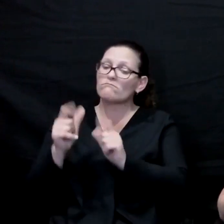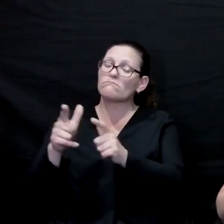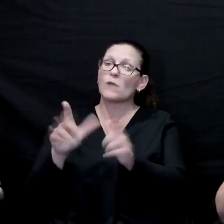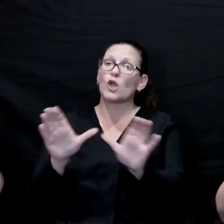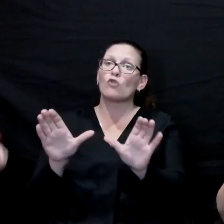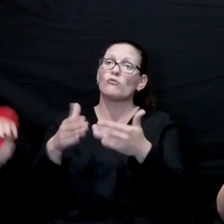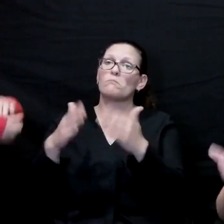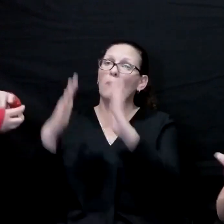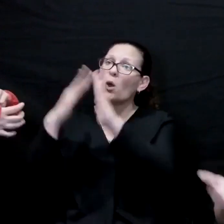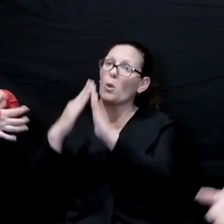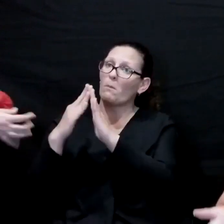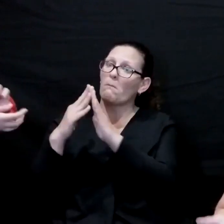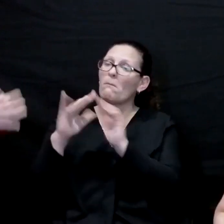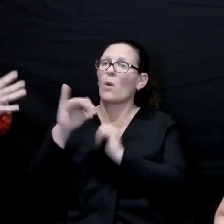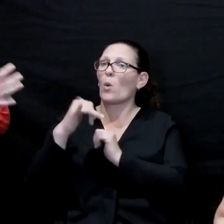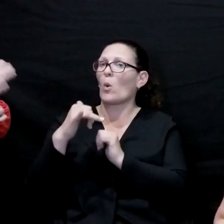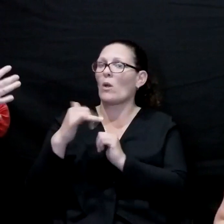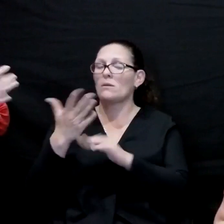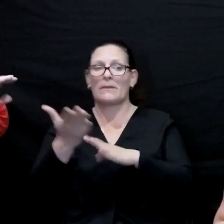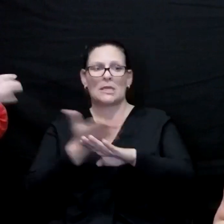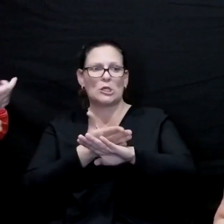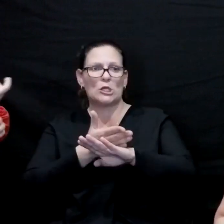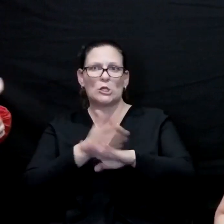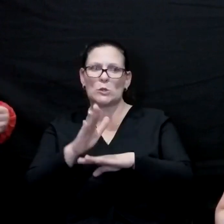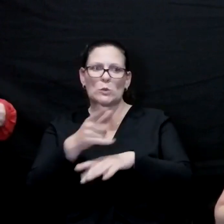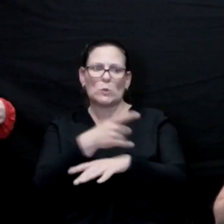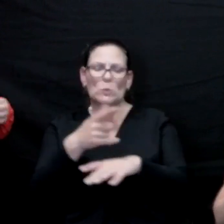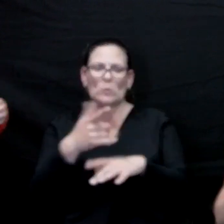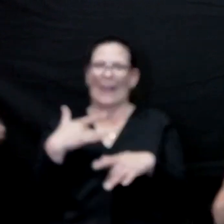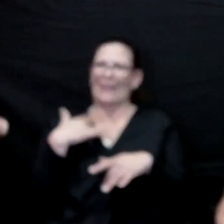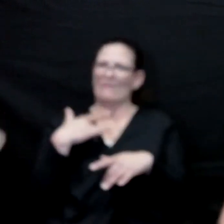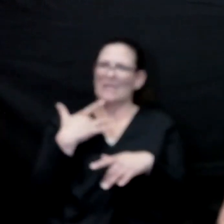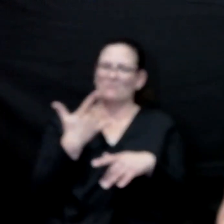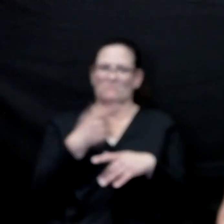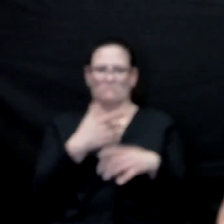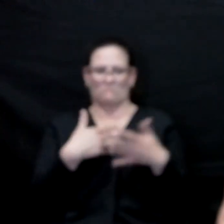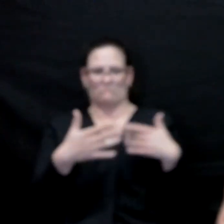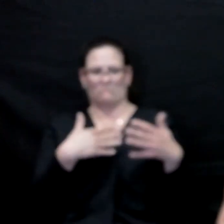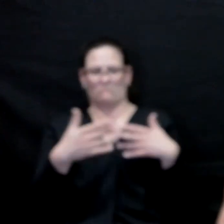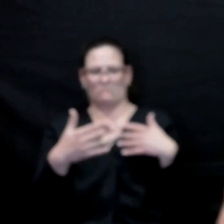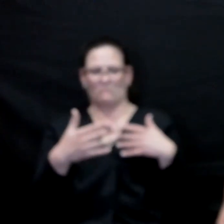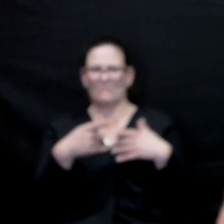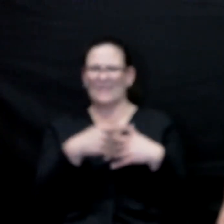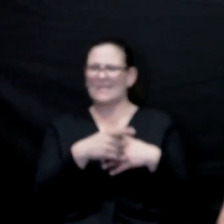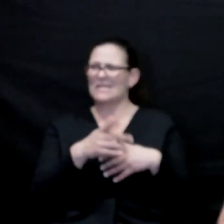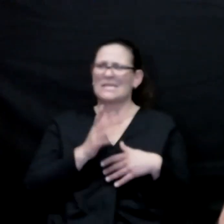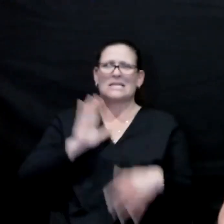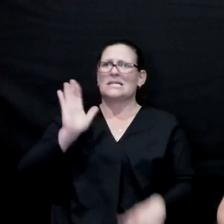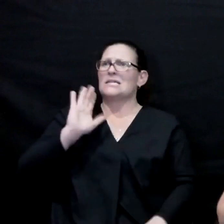the new living options, and you're not happy with that, you can still put an internal review